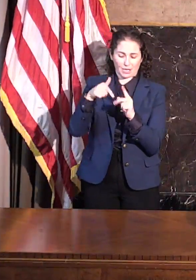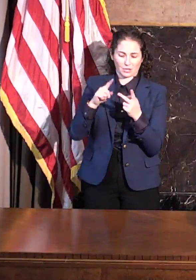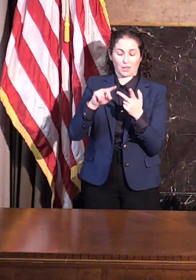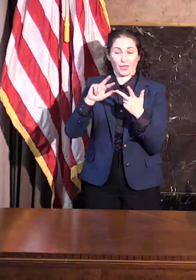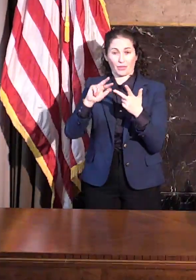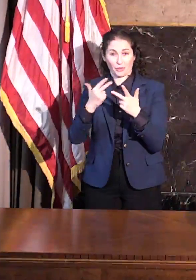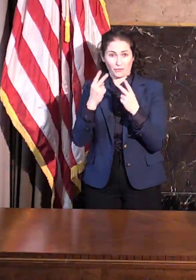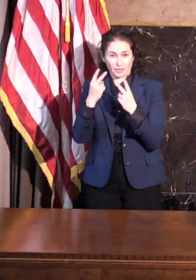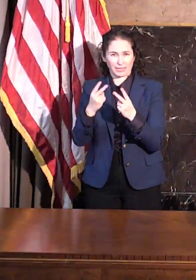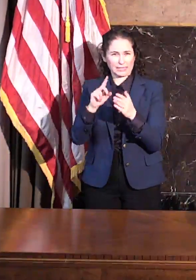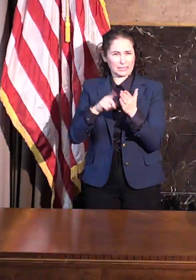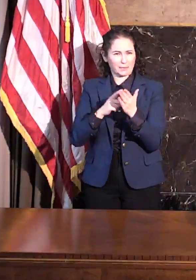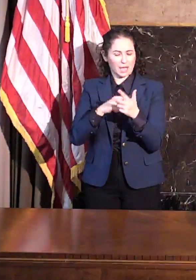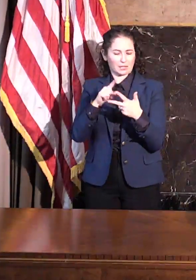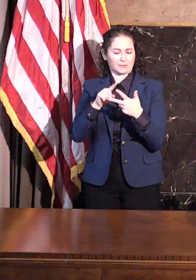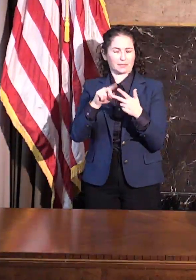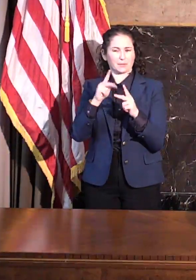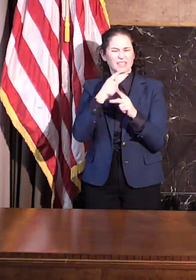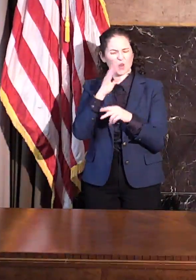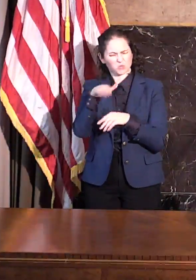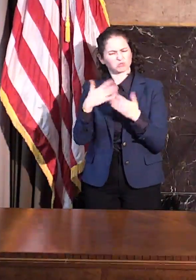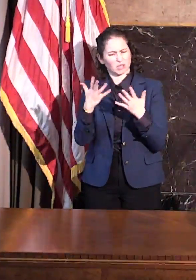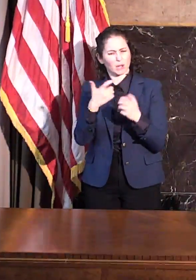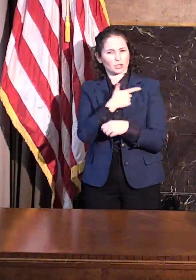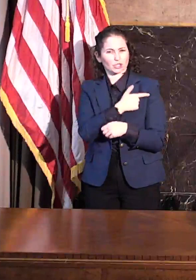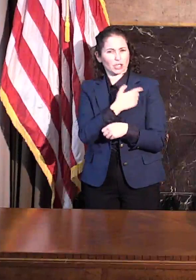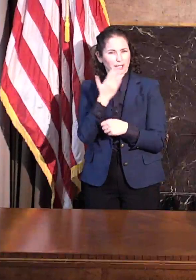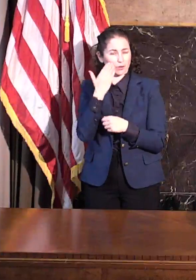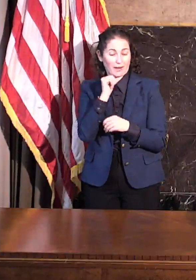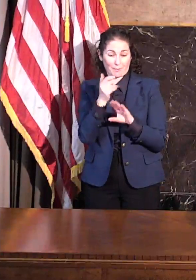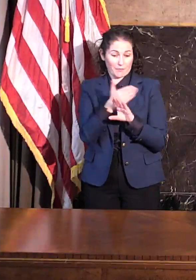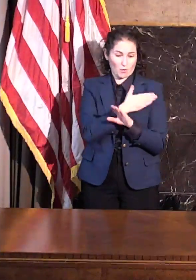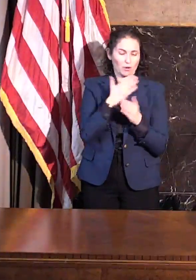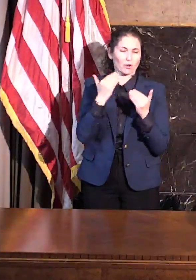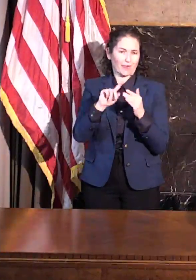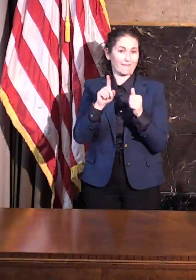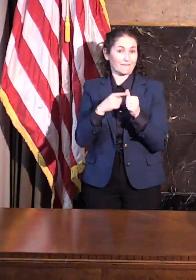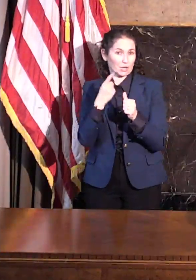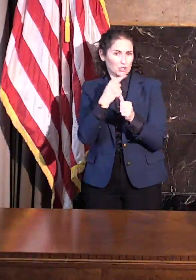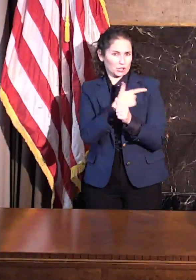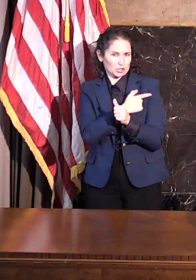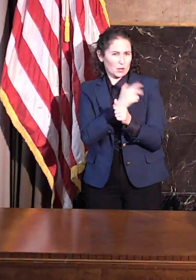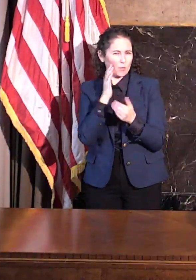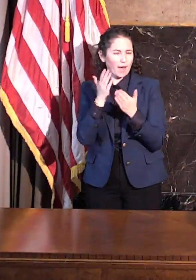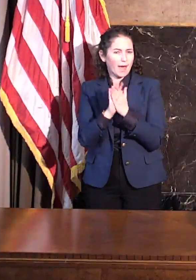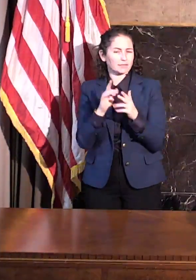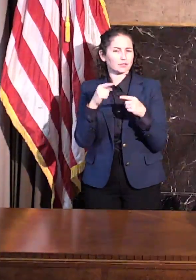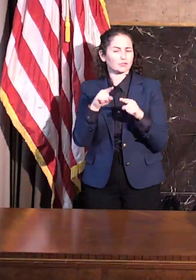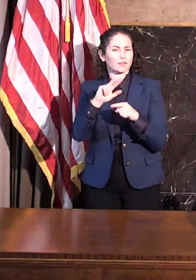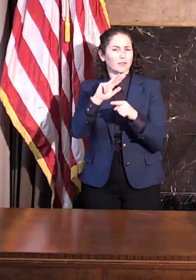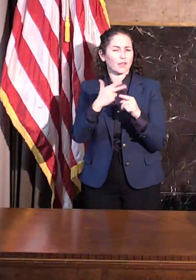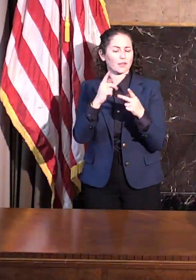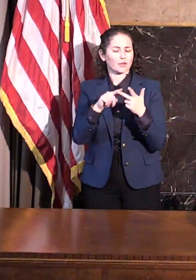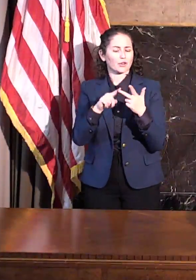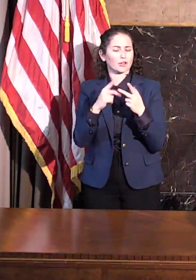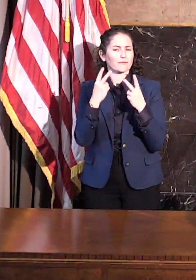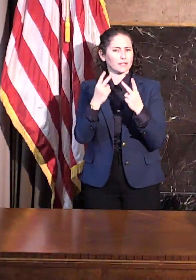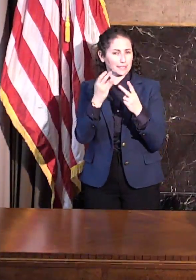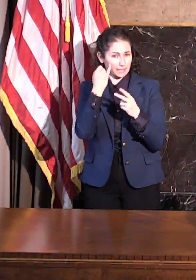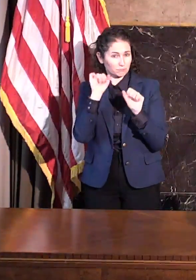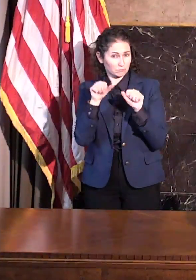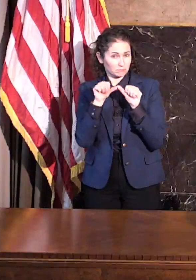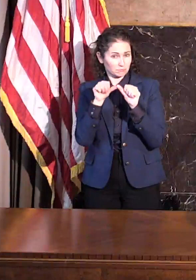and what's the uptick percentages in both residents and staff? I think ballpark, somewhere between 1 and 2 more months until the program totally ends.